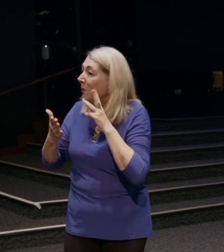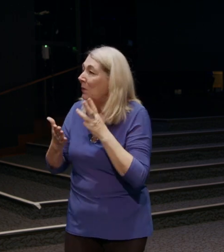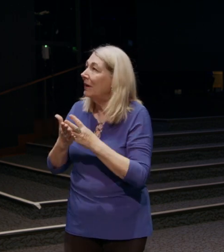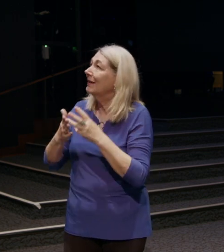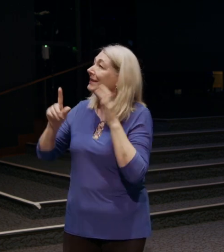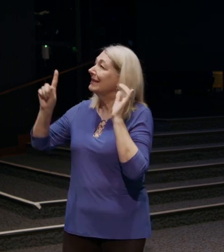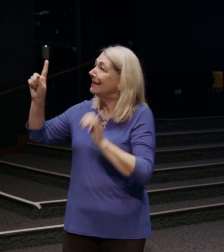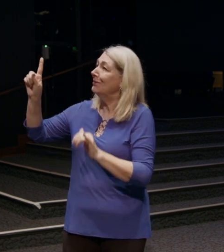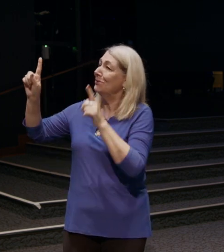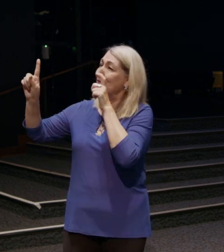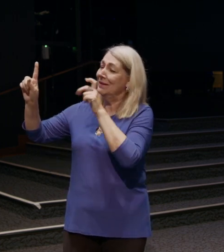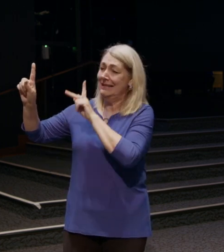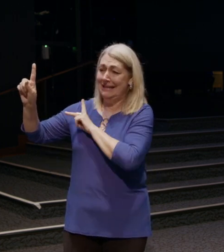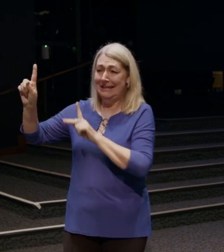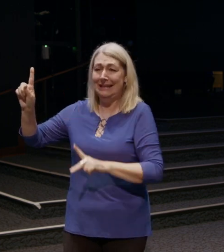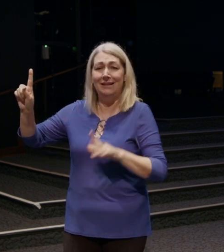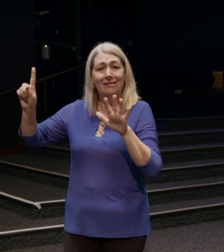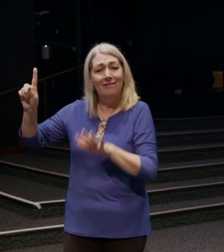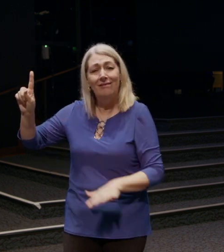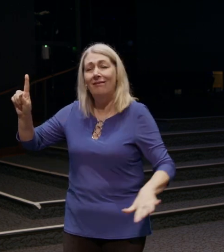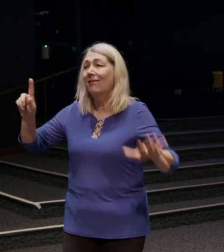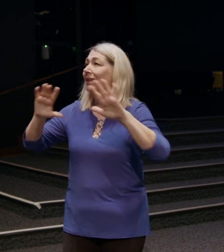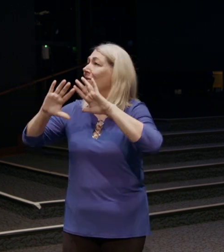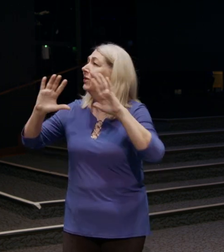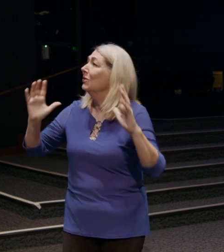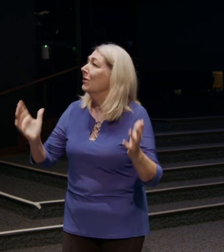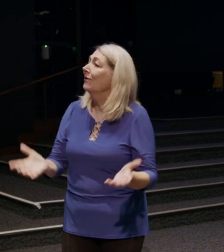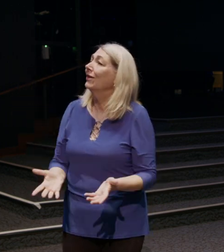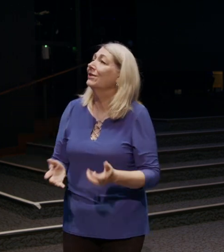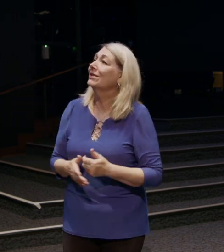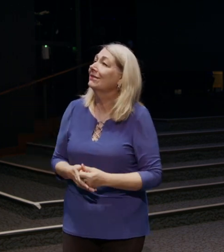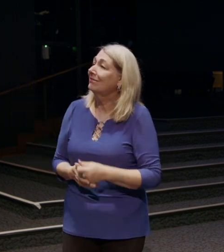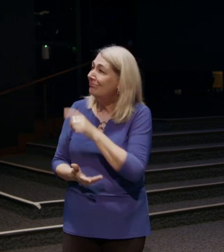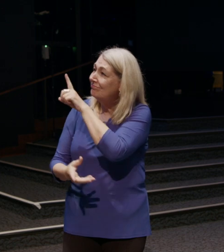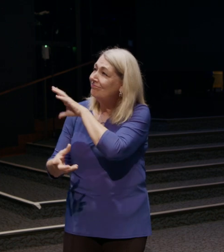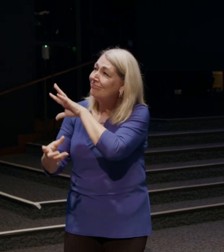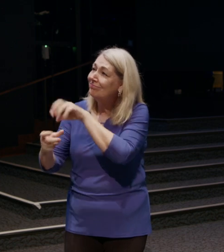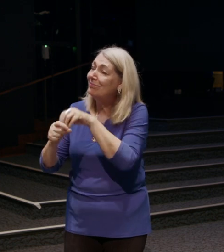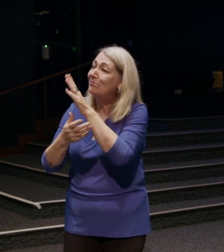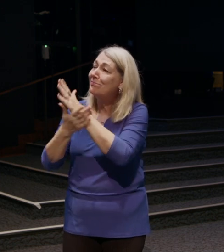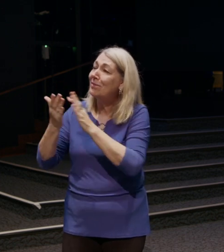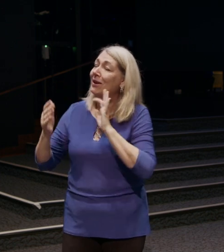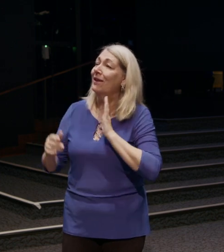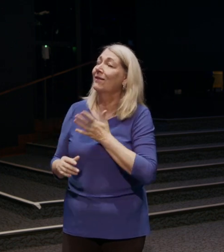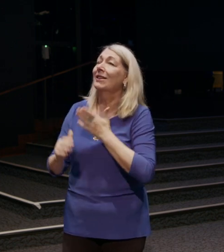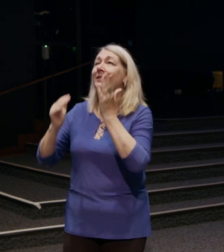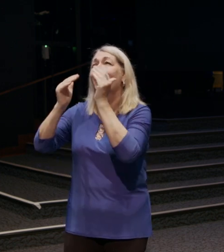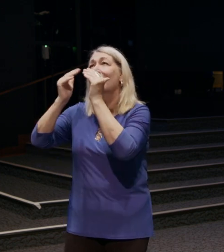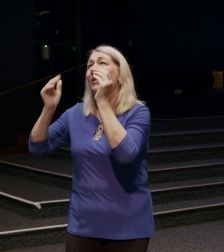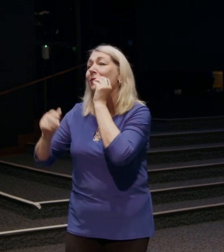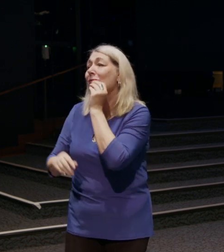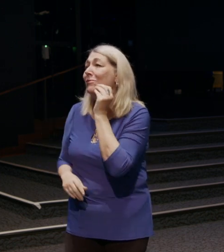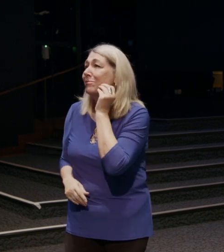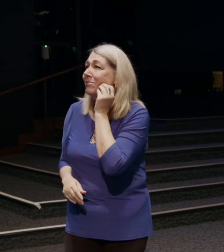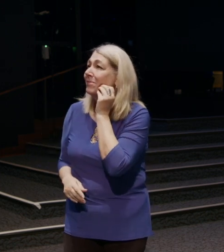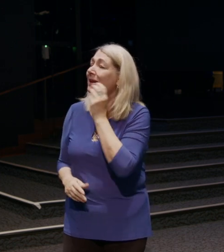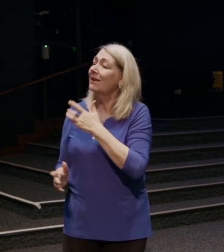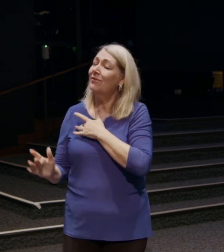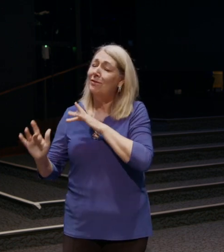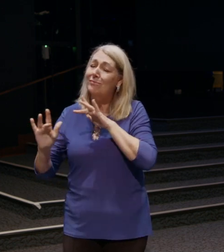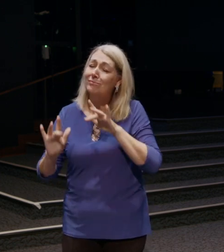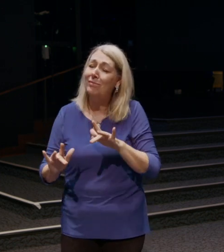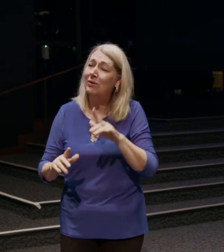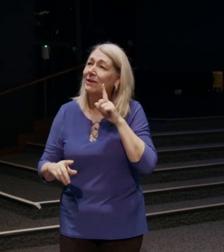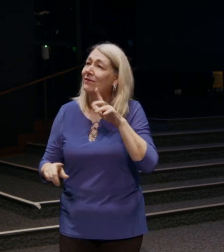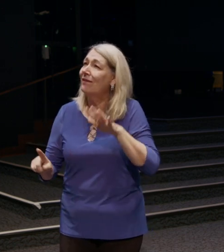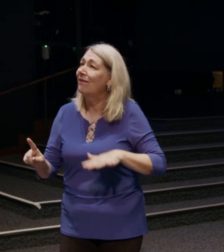King of the universe and to be a part of our heavenly home. Have mercy upon us, Lord, between